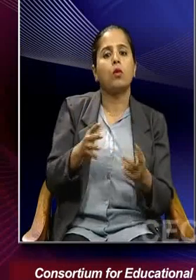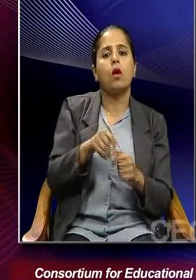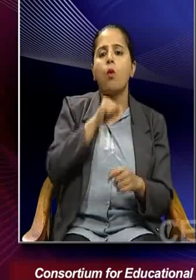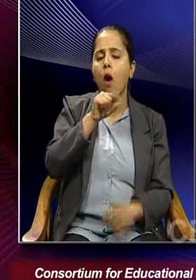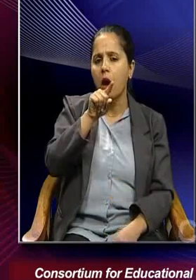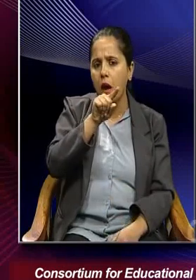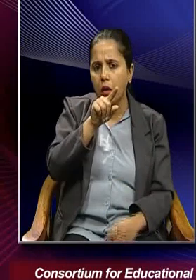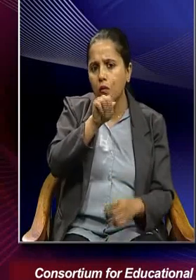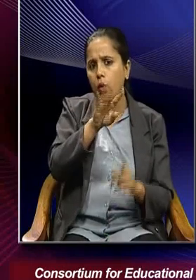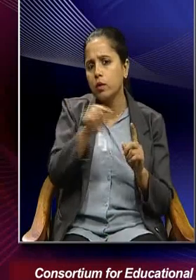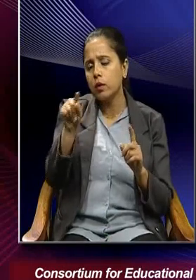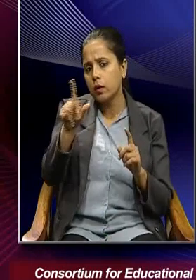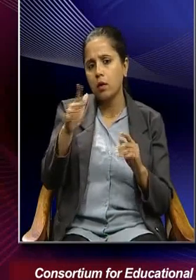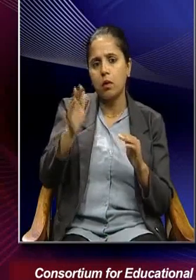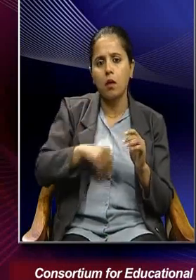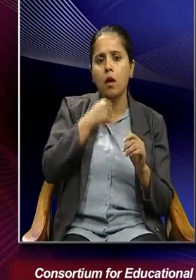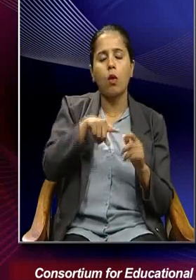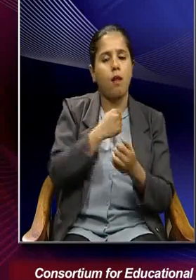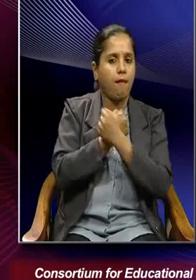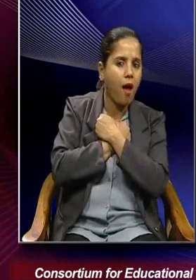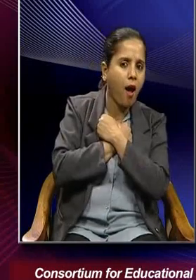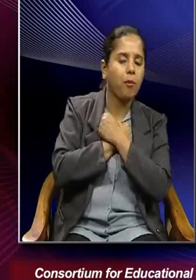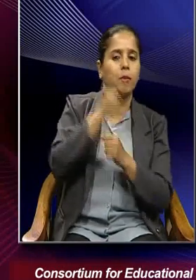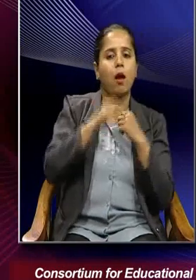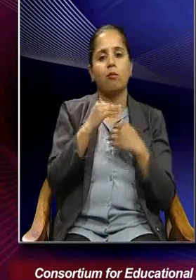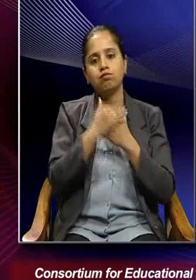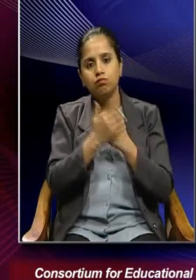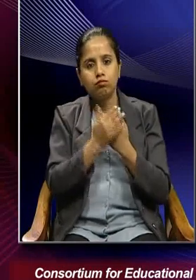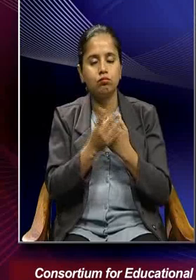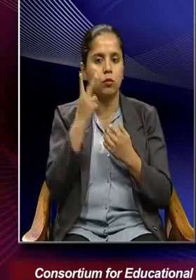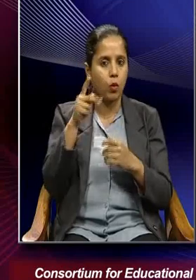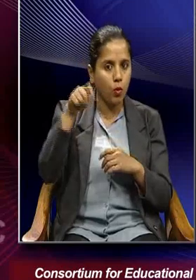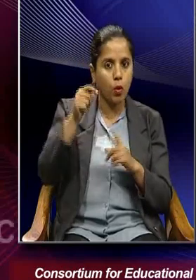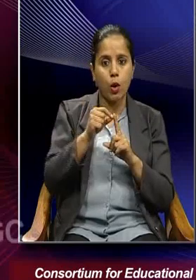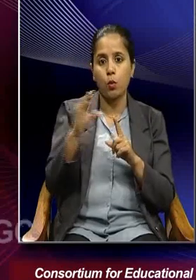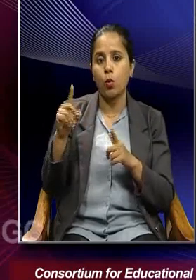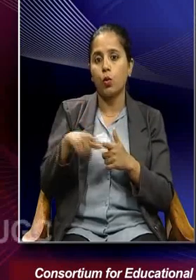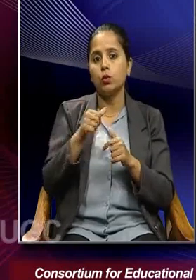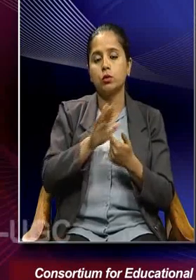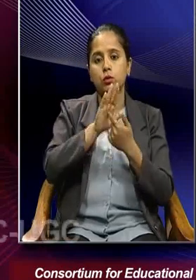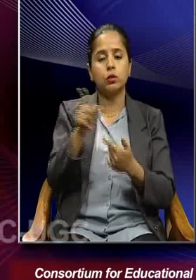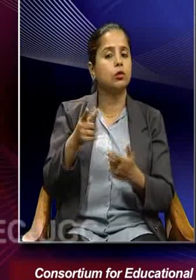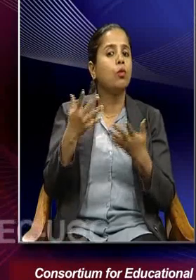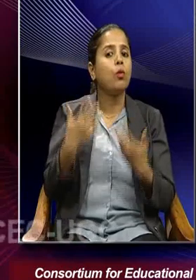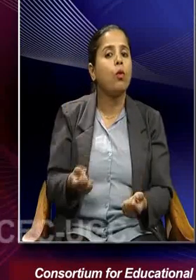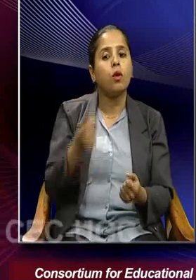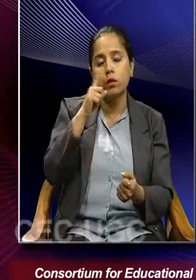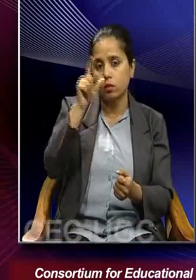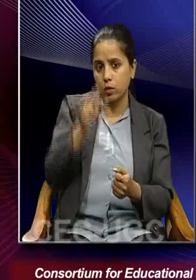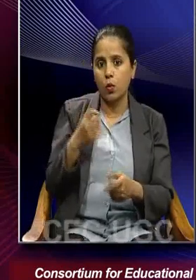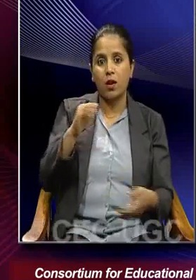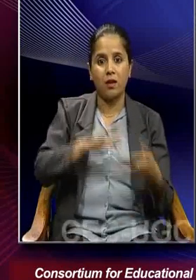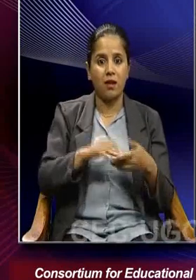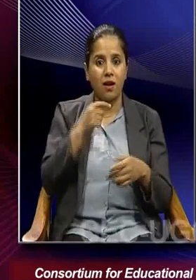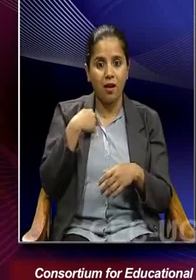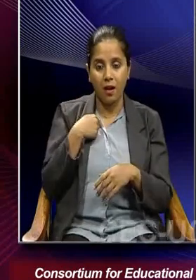adolescents' romance or love, where how the role played by Pooja Bhatt, that she wants to marry her